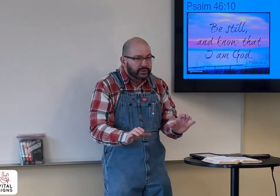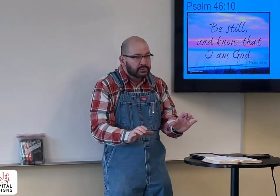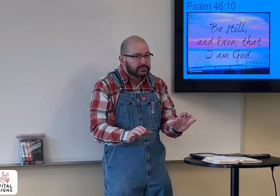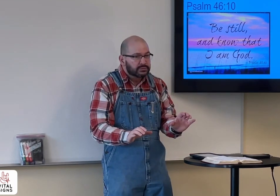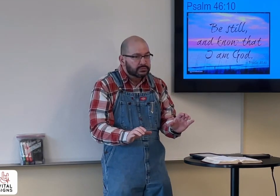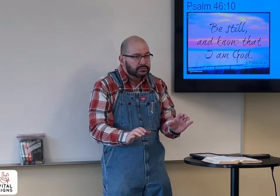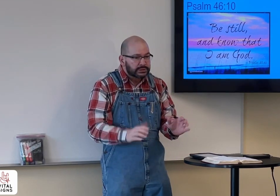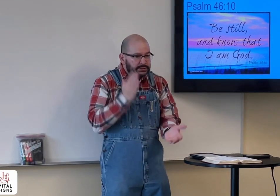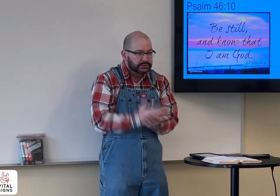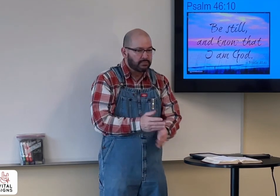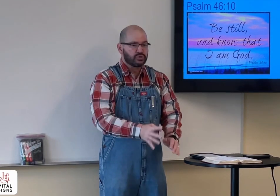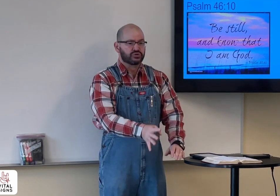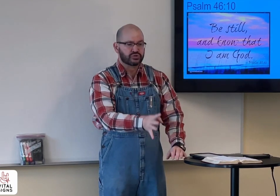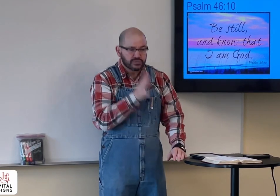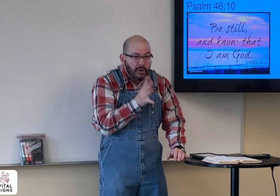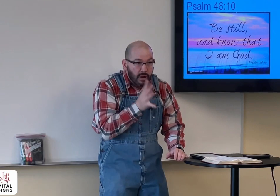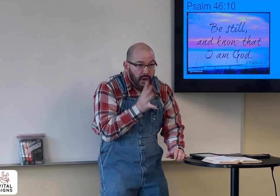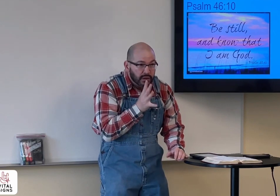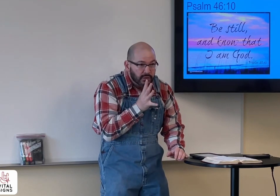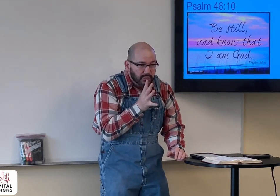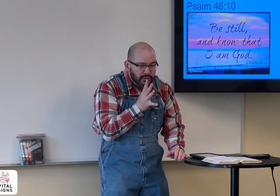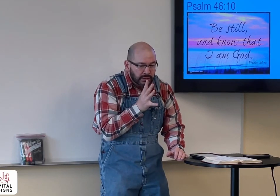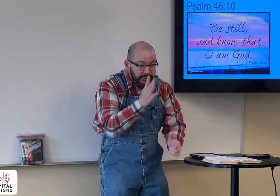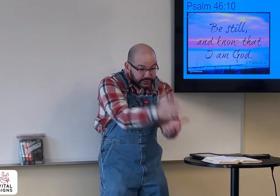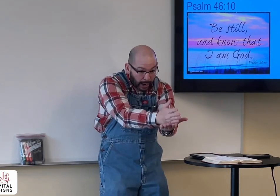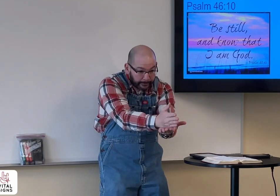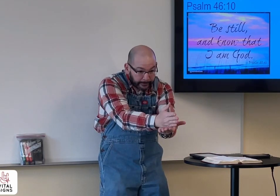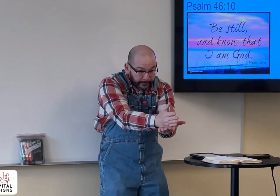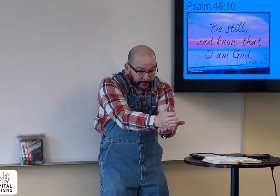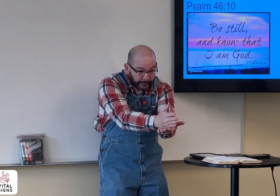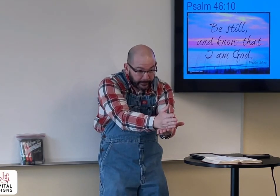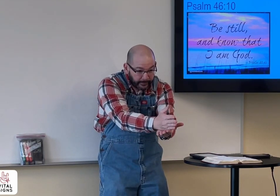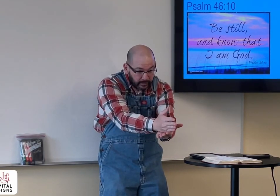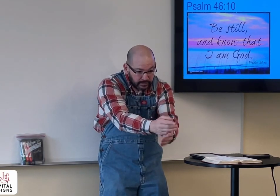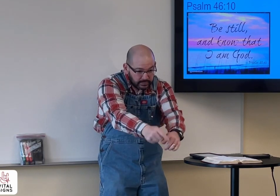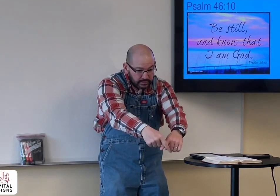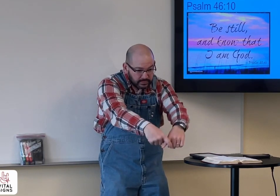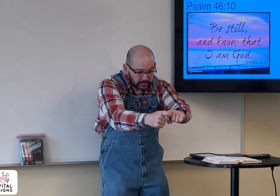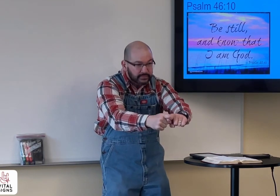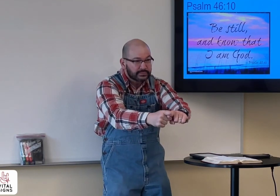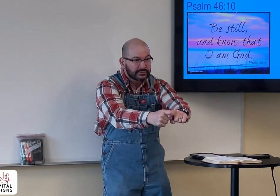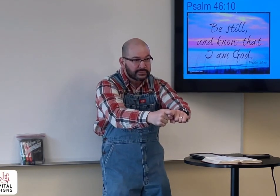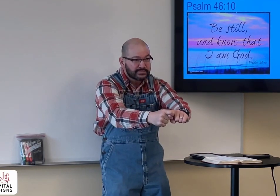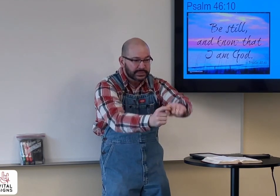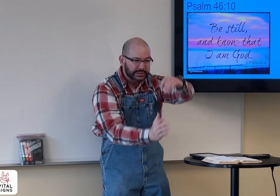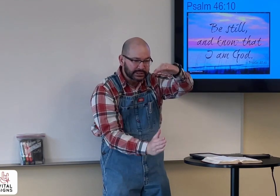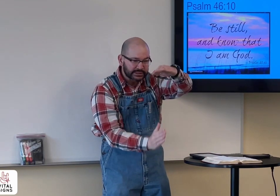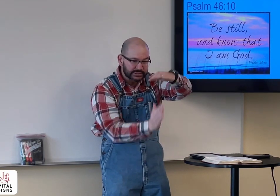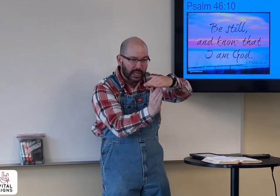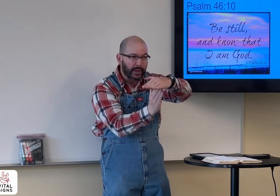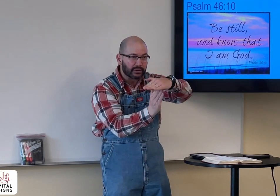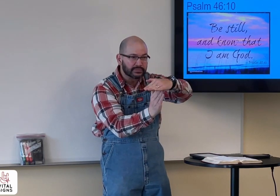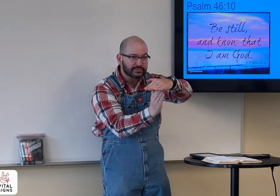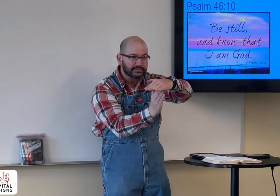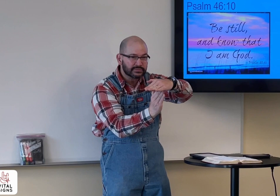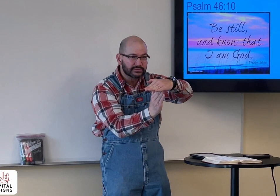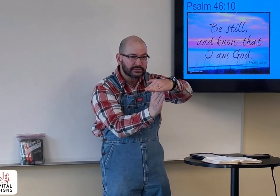Stop being so busy, talking so much, and put a bookmark in it, take time out,